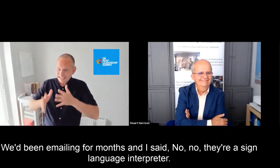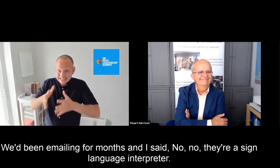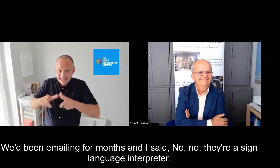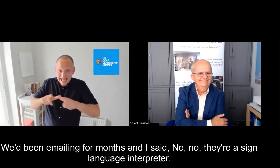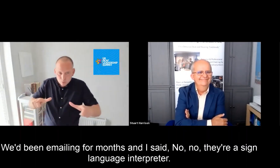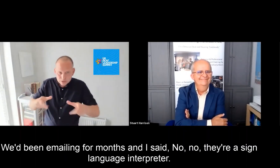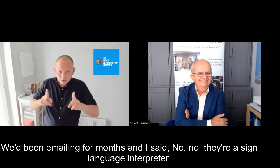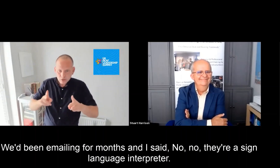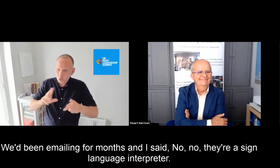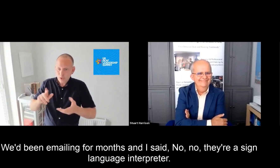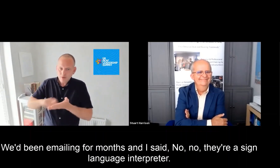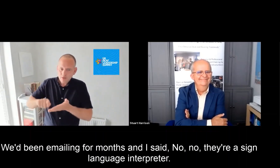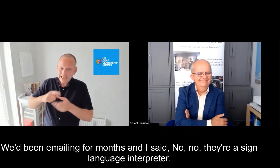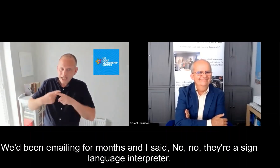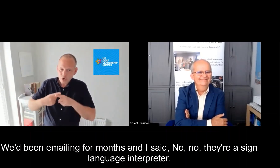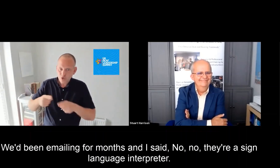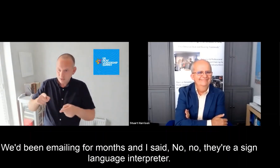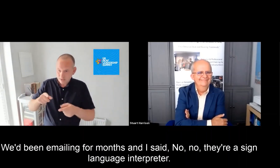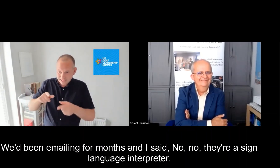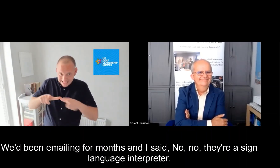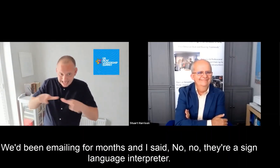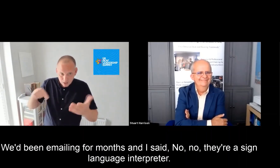months. And I said, no, they're a sign language interpreter.